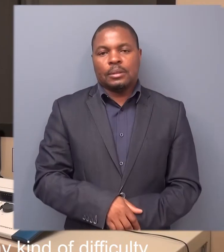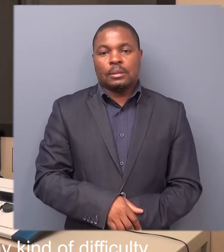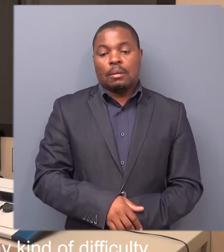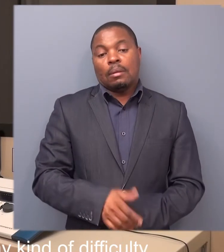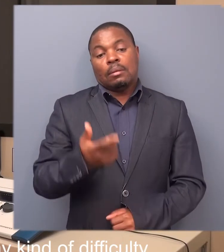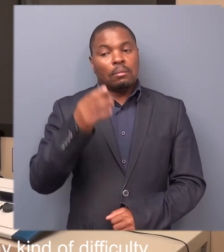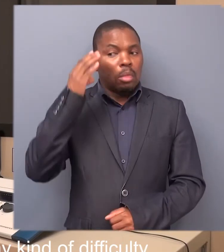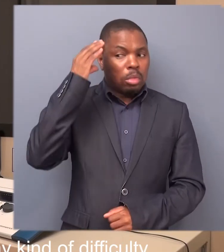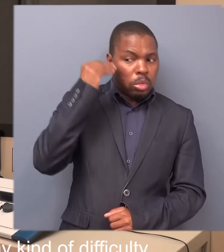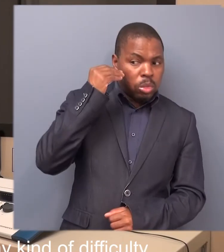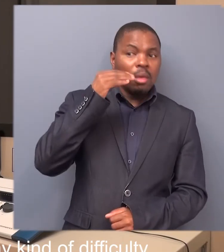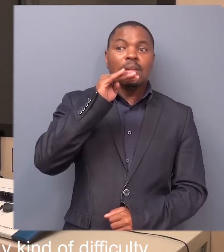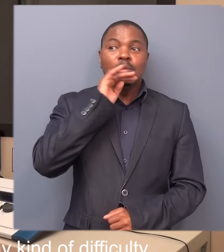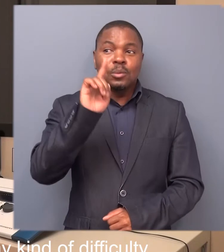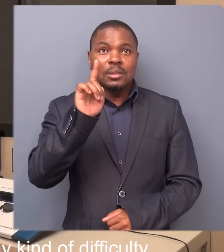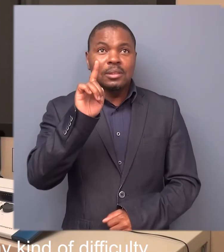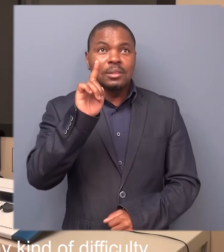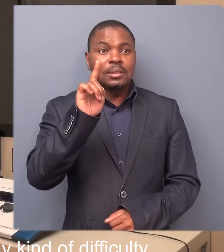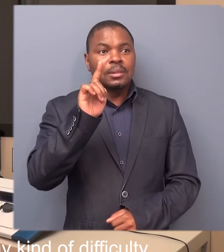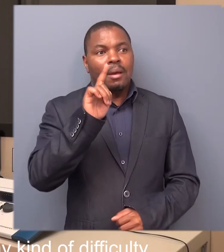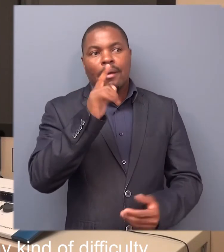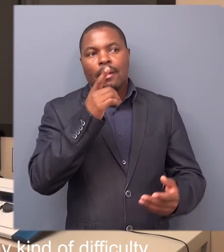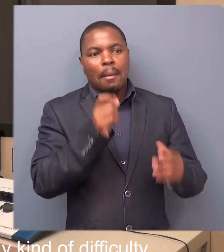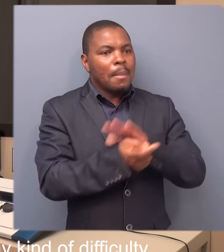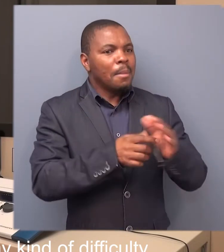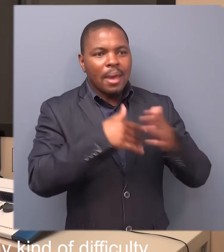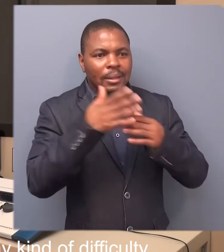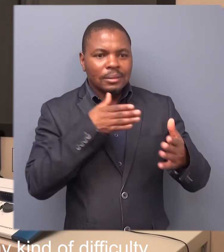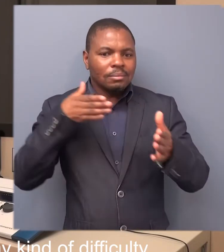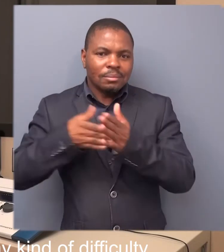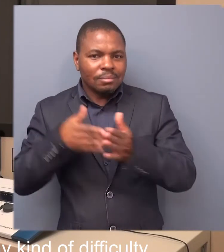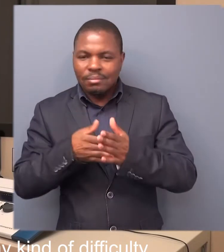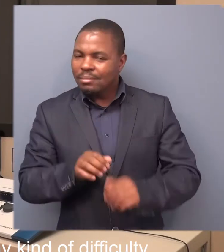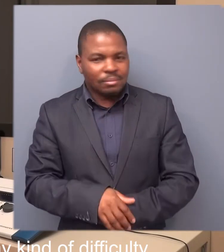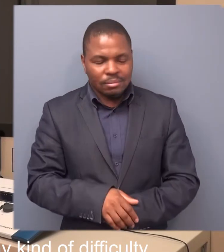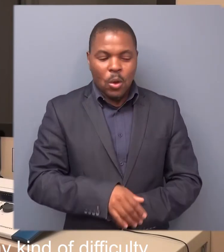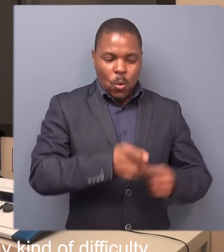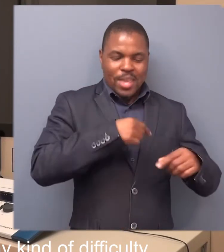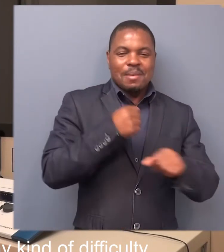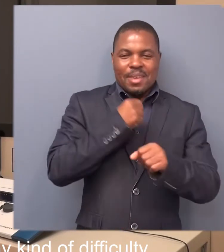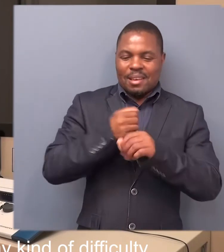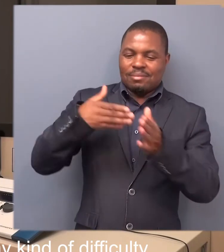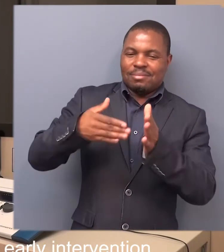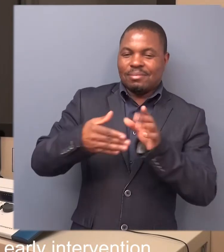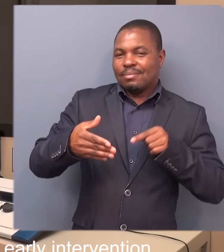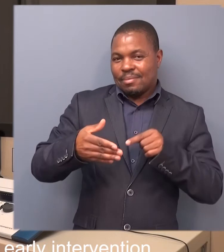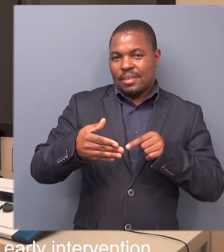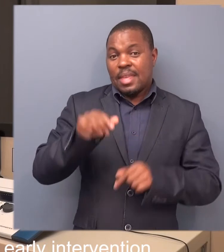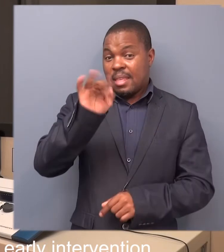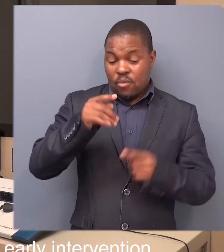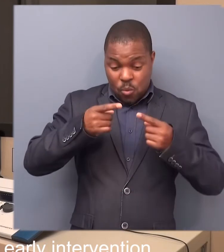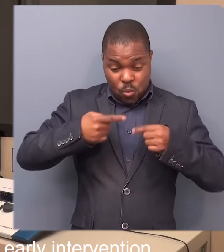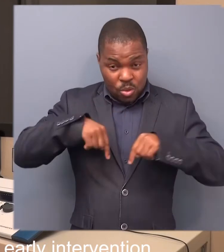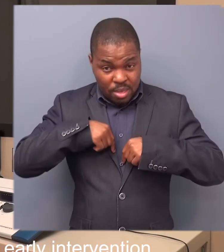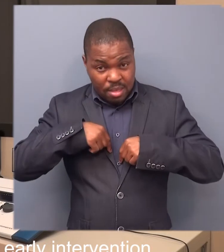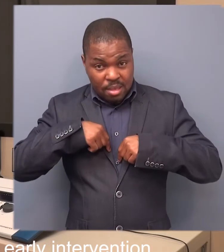hearing loss does not cause any kind of difficulty unless we make it cause a difficulty. So if we